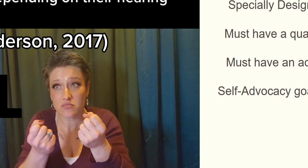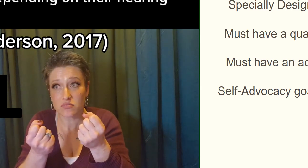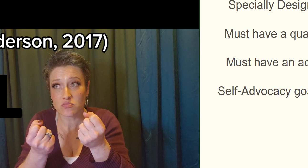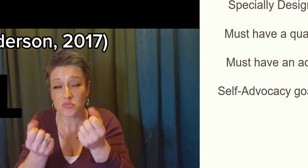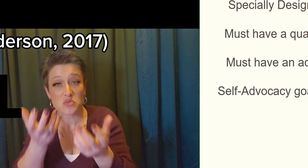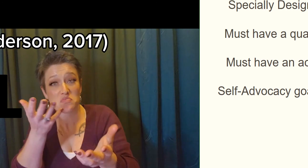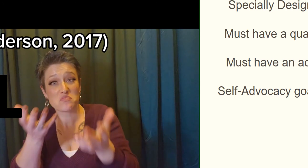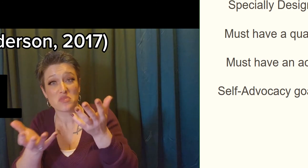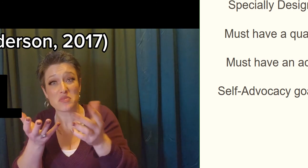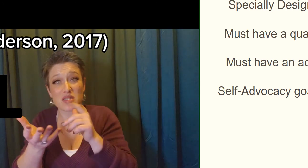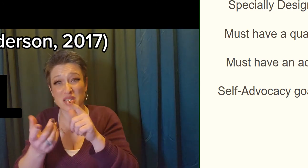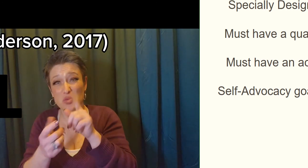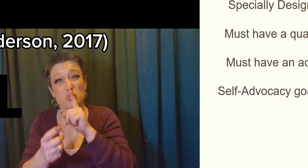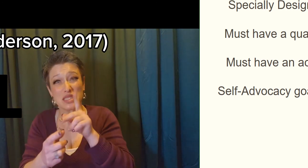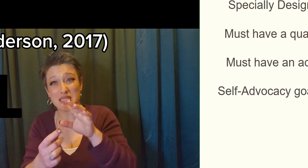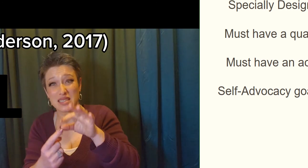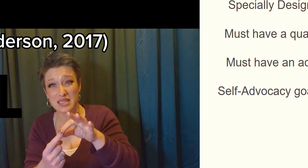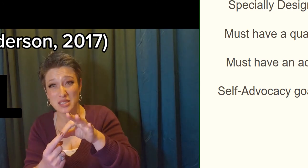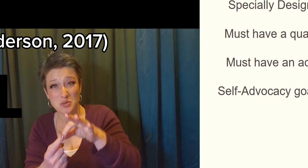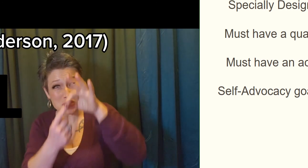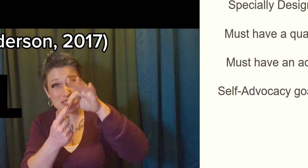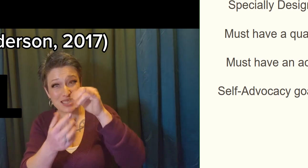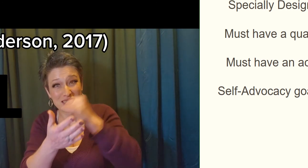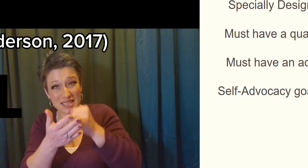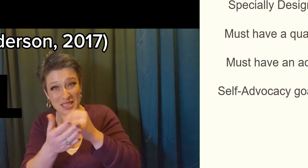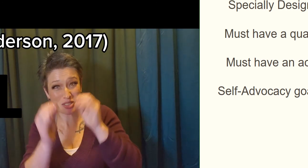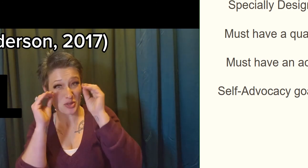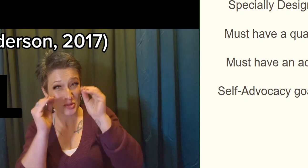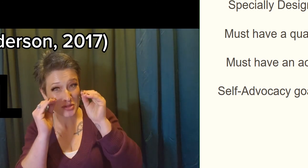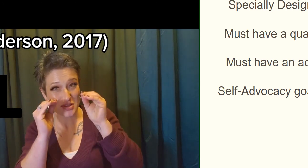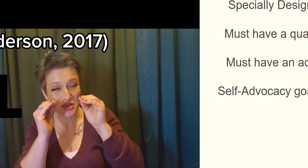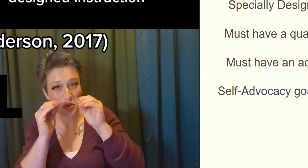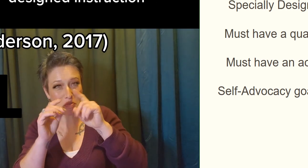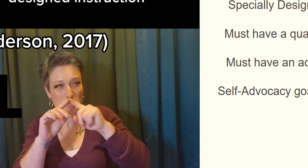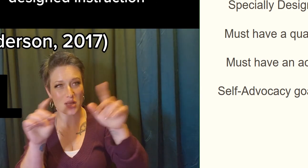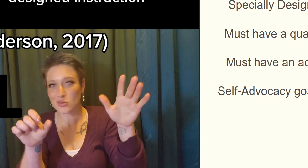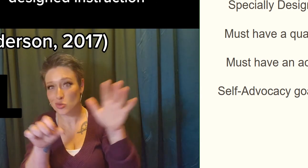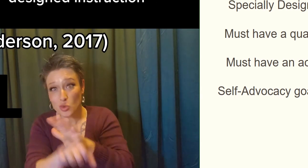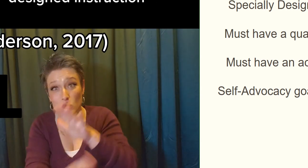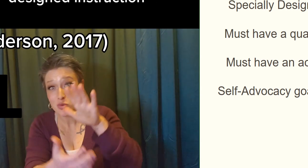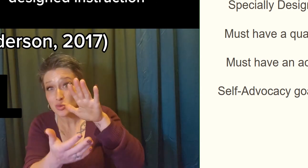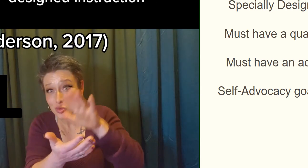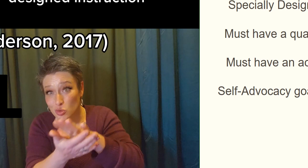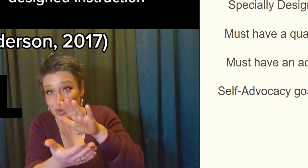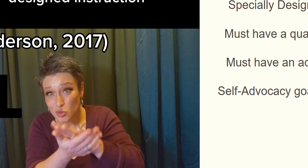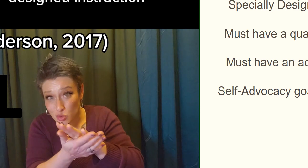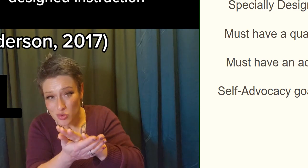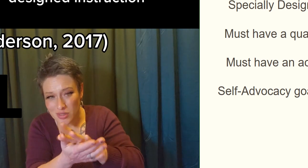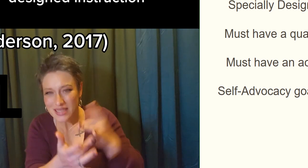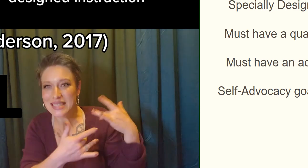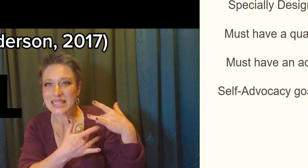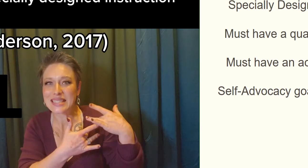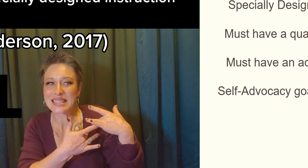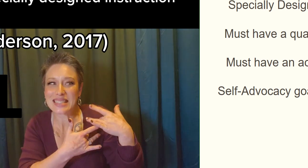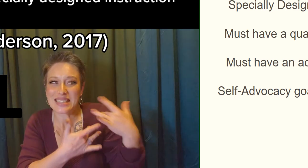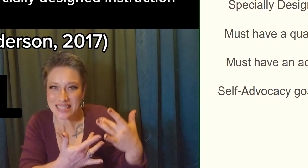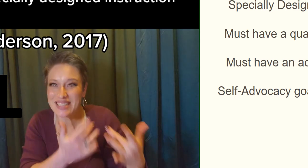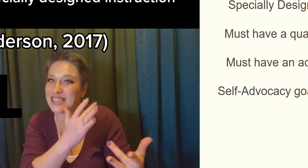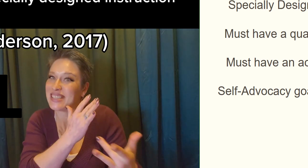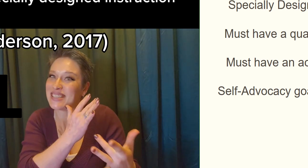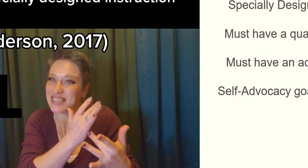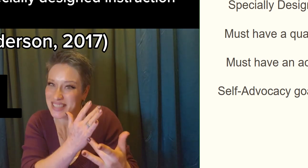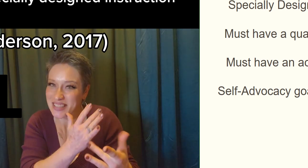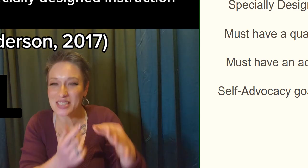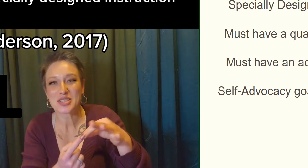hearing because everything is in sign. Maybe it's not really specially designed instruction, but the